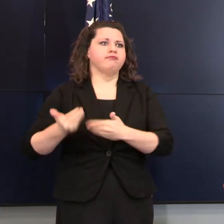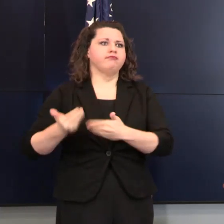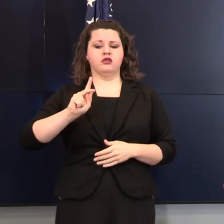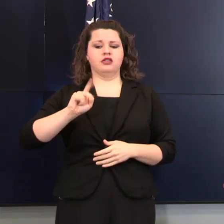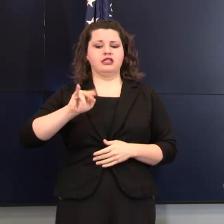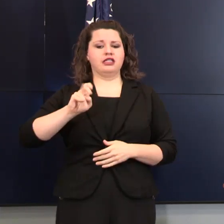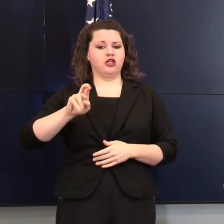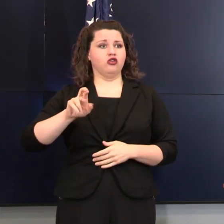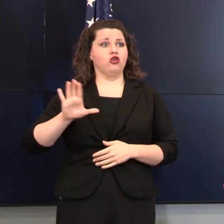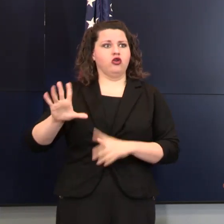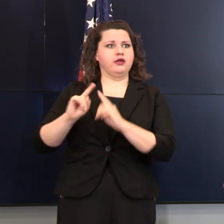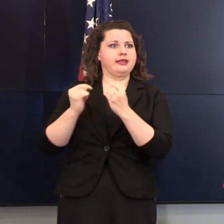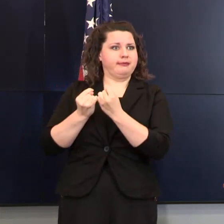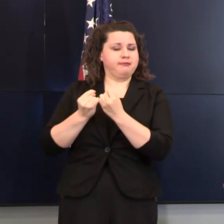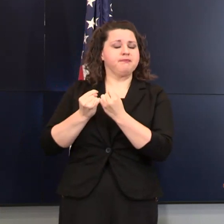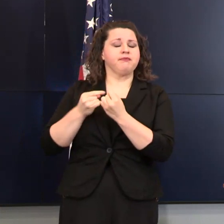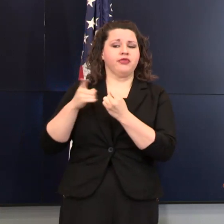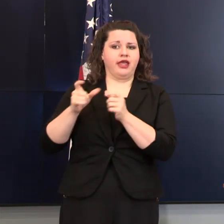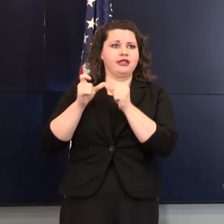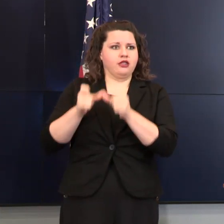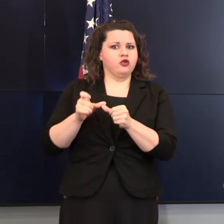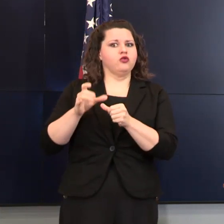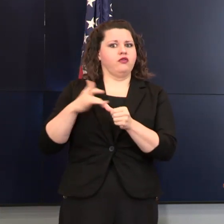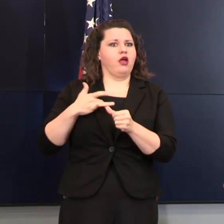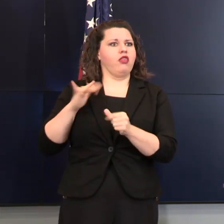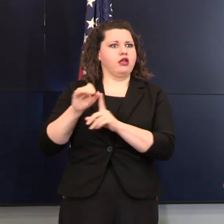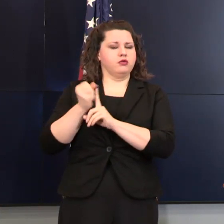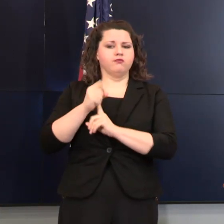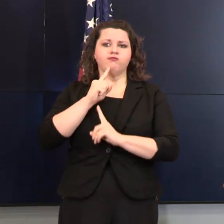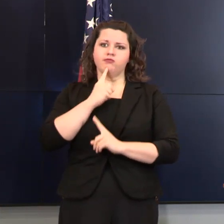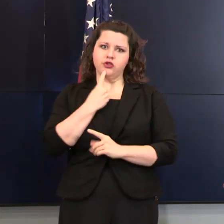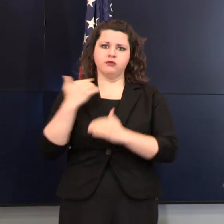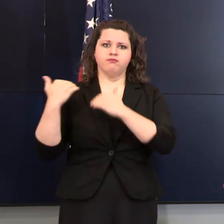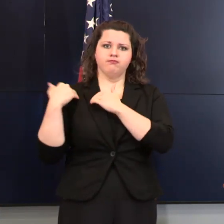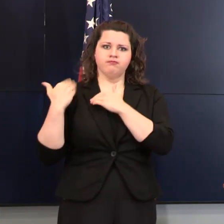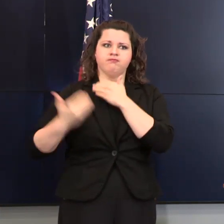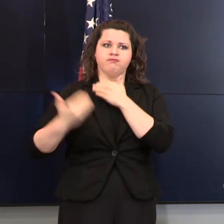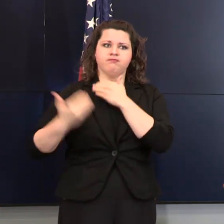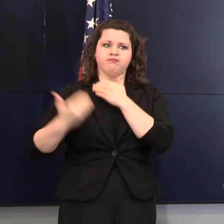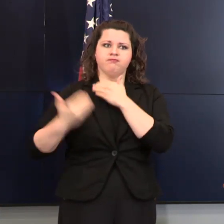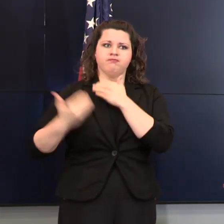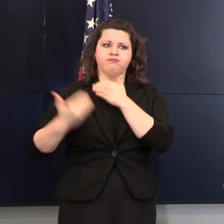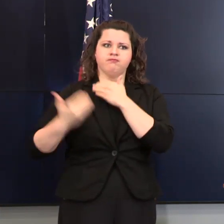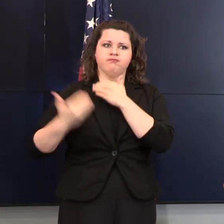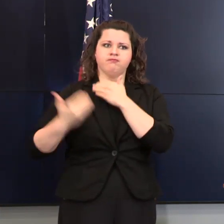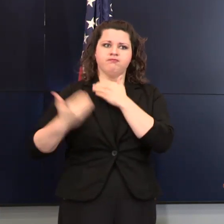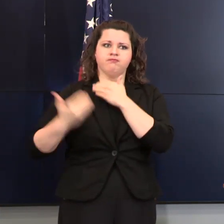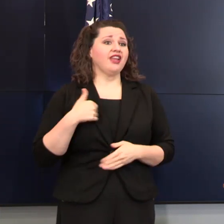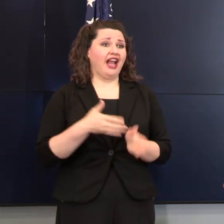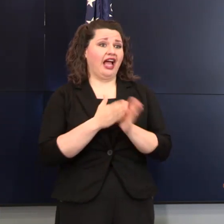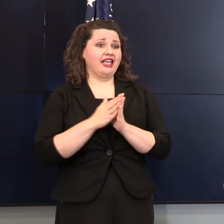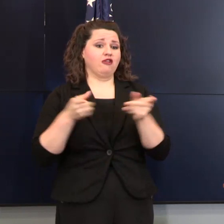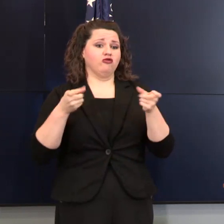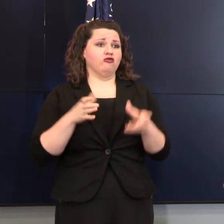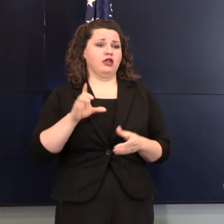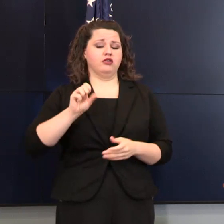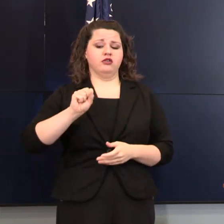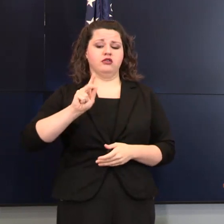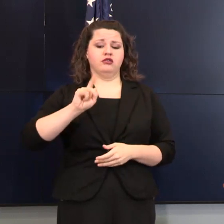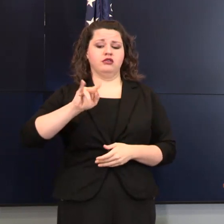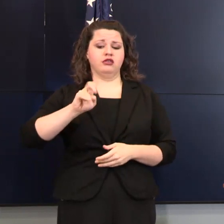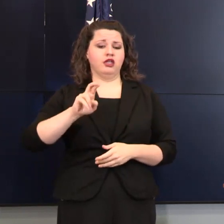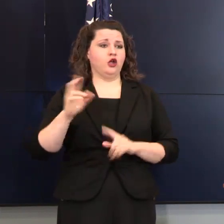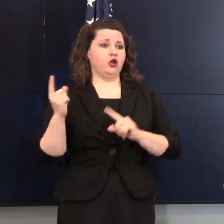on by implementing significant mitigation measures as soon as Iowa's first COVID-19 cases were identified, and